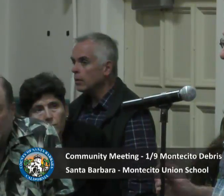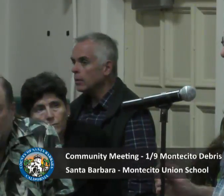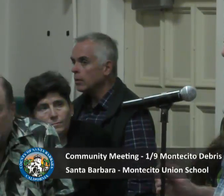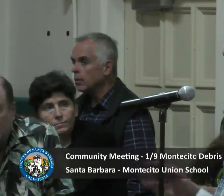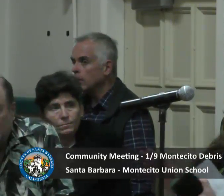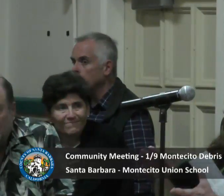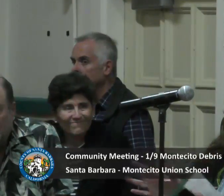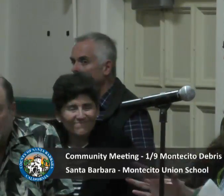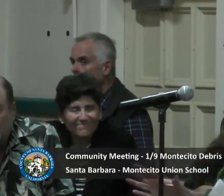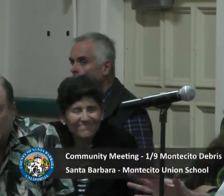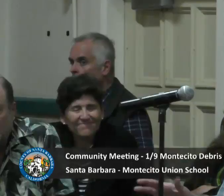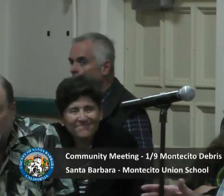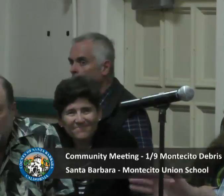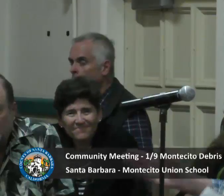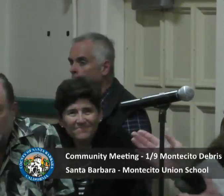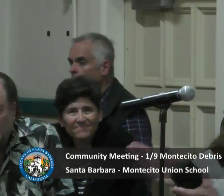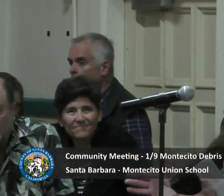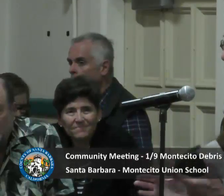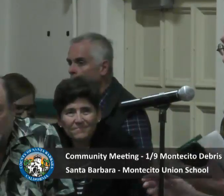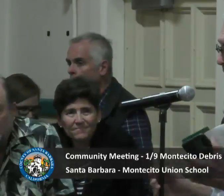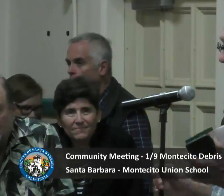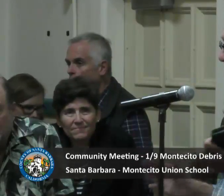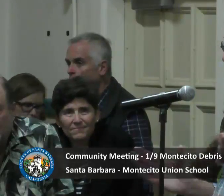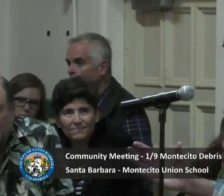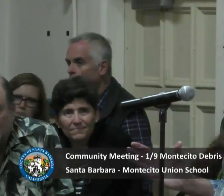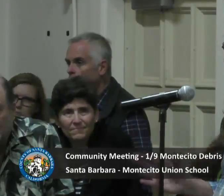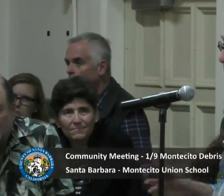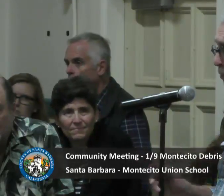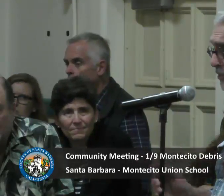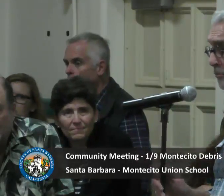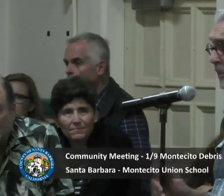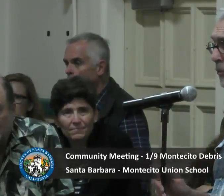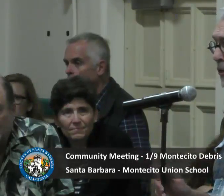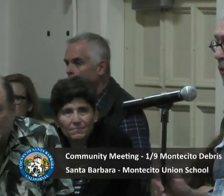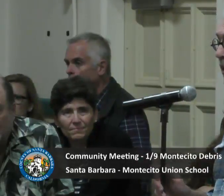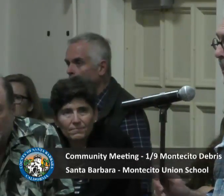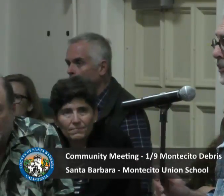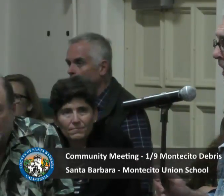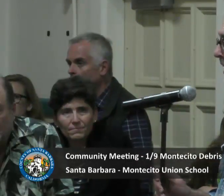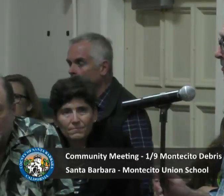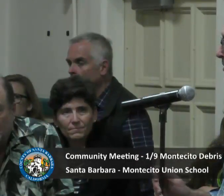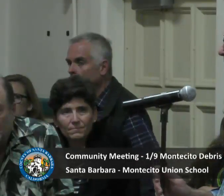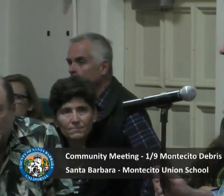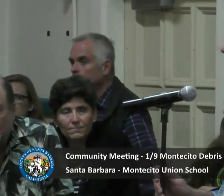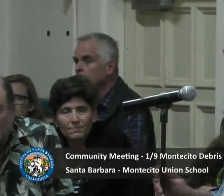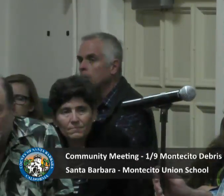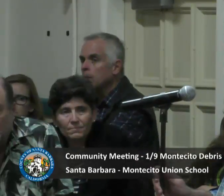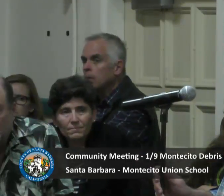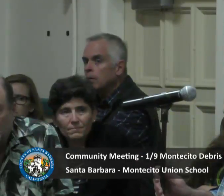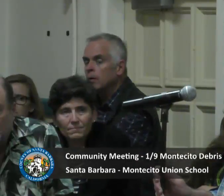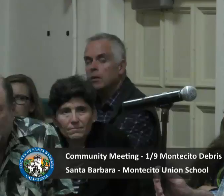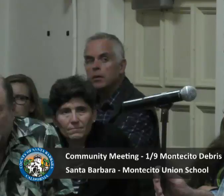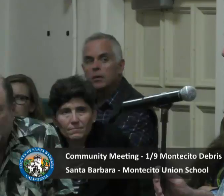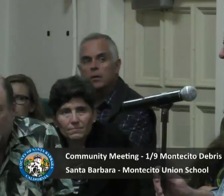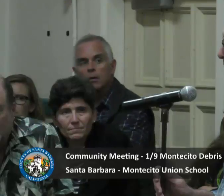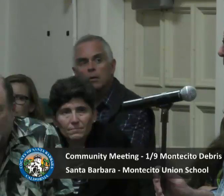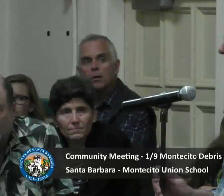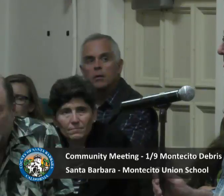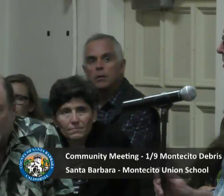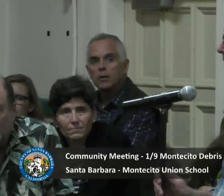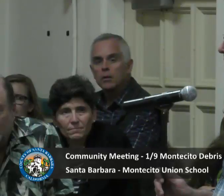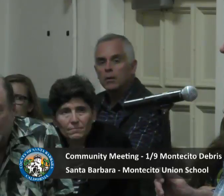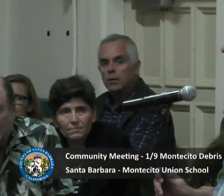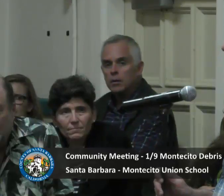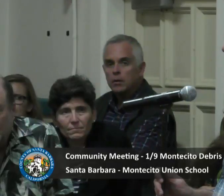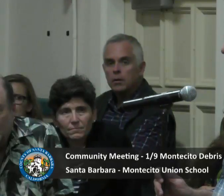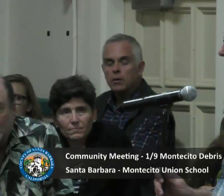need additional help, free, Google me, Ray Boris, Bourhis. Insurance